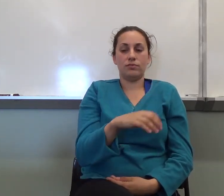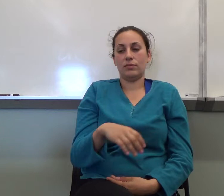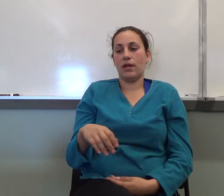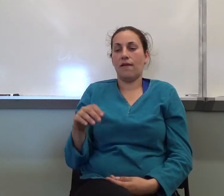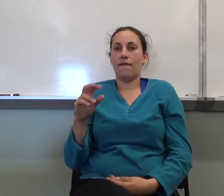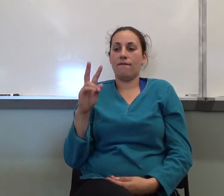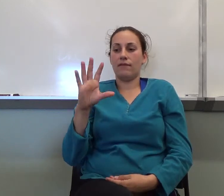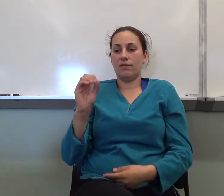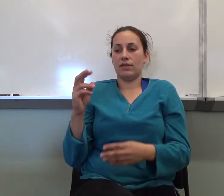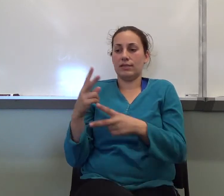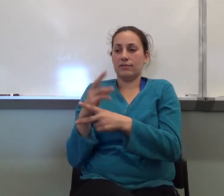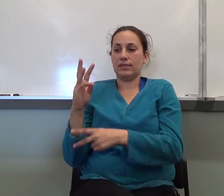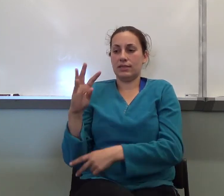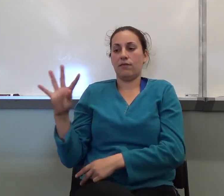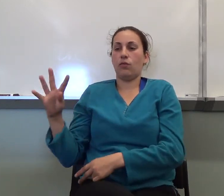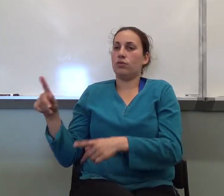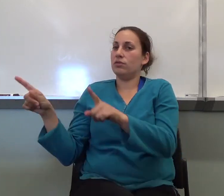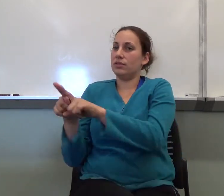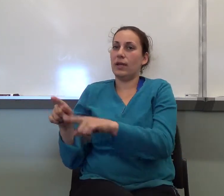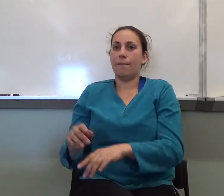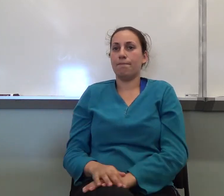times 64 is also 3,200.